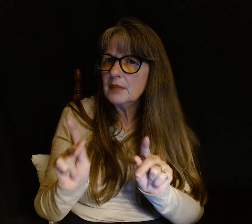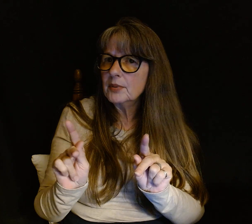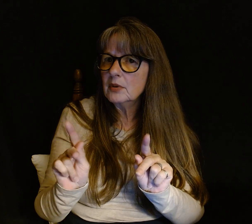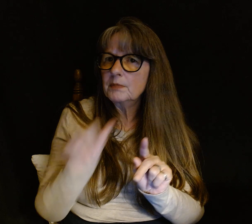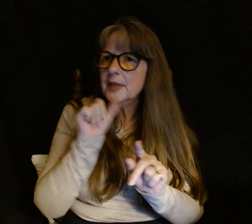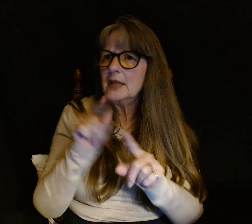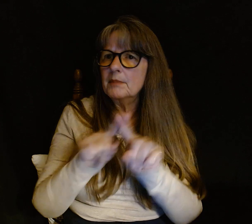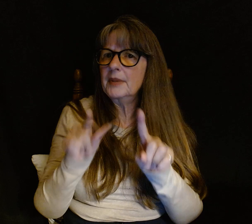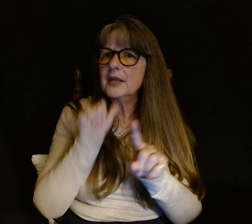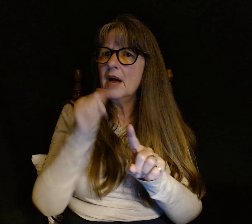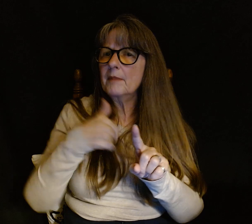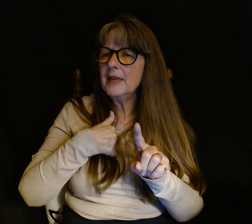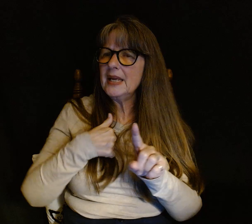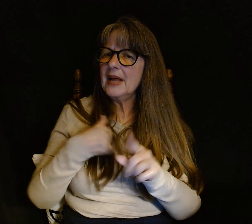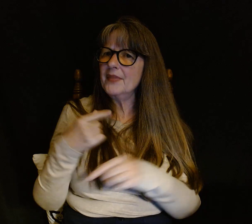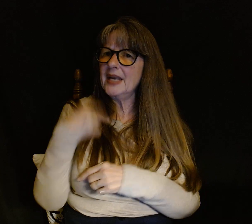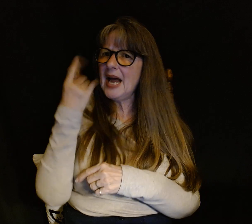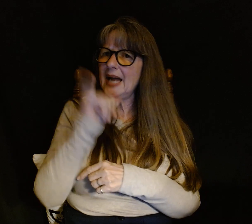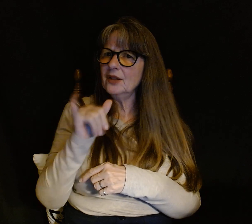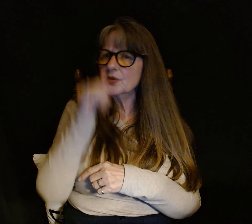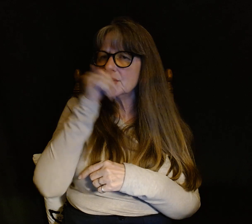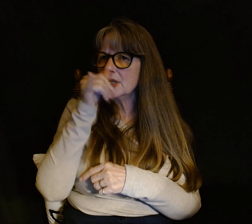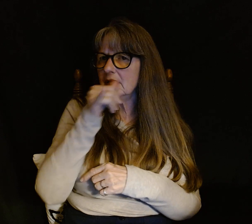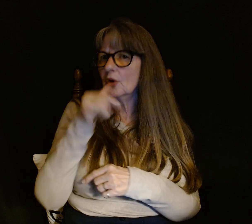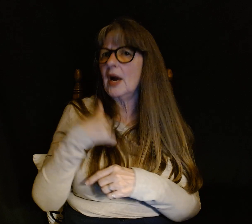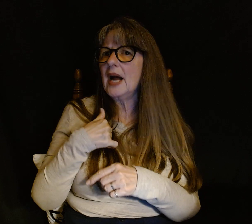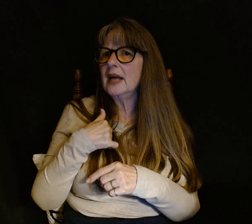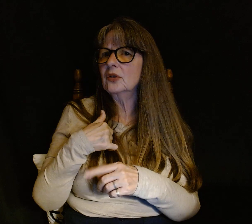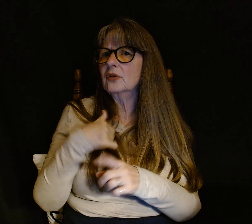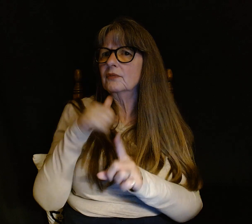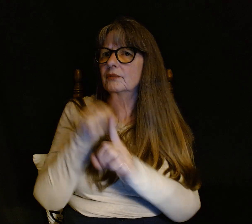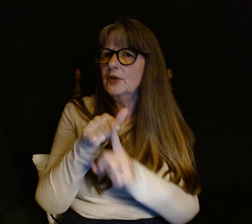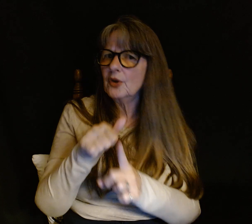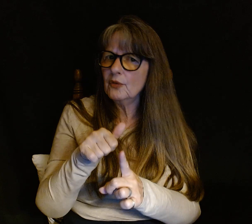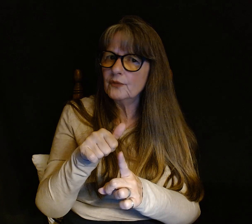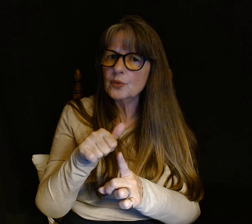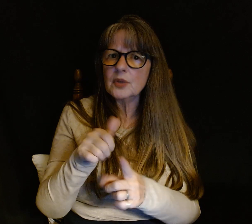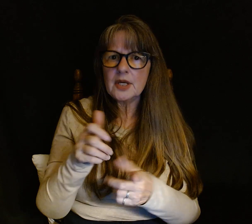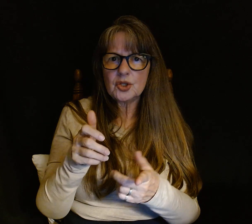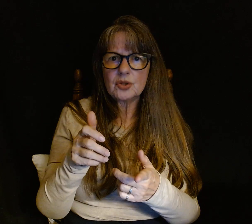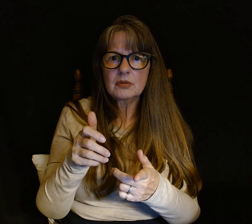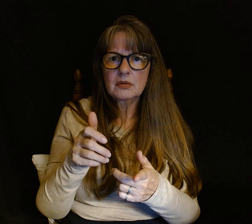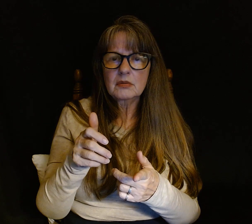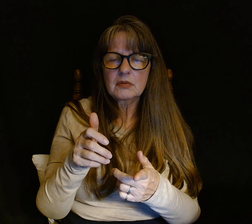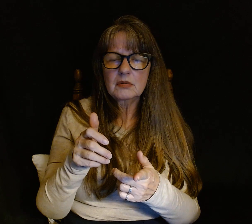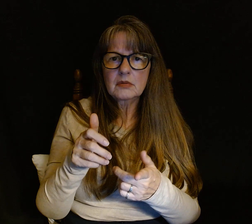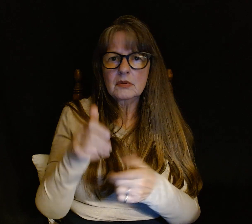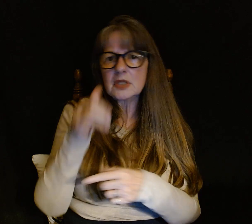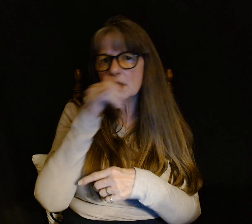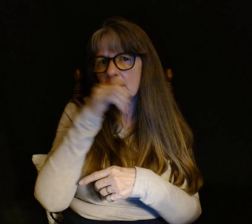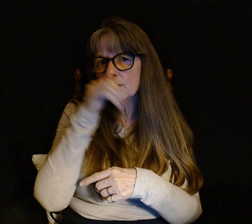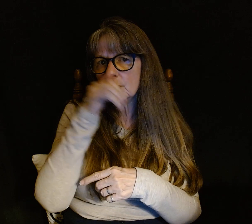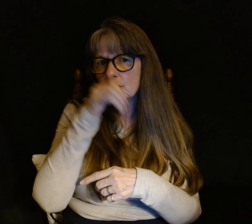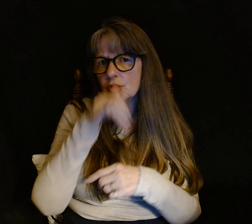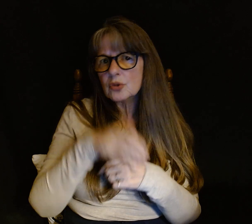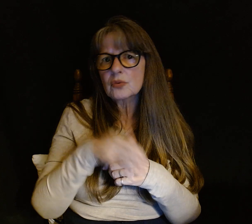people, but not me, and then I look silly, or I look, foolish. This could be foolish too,